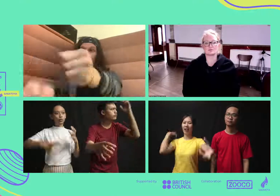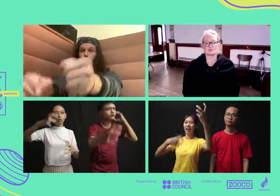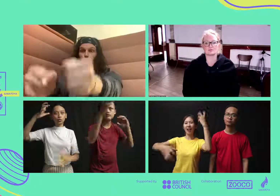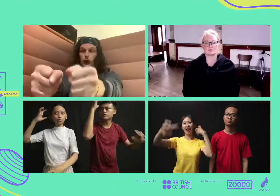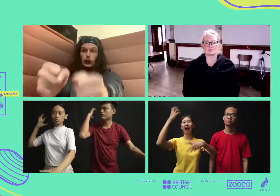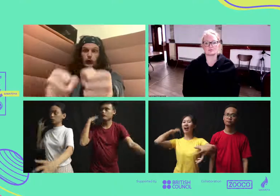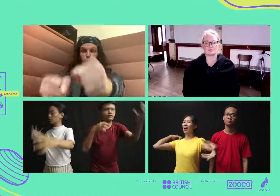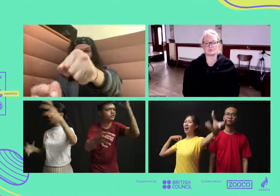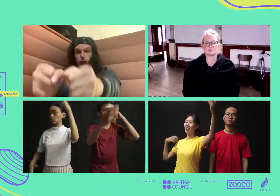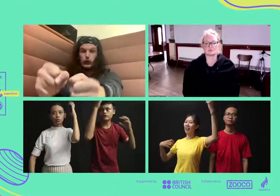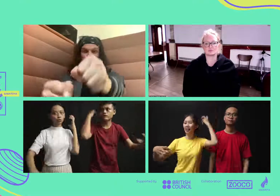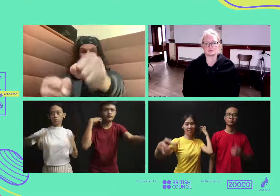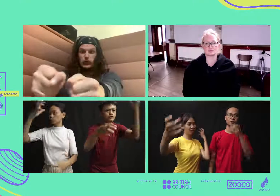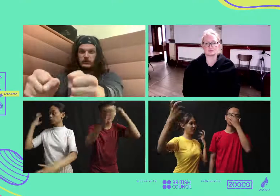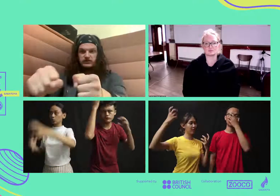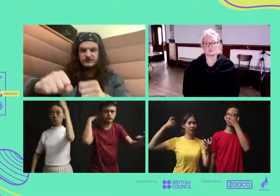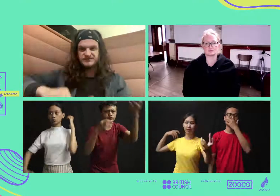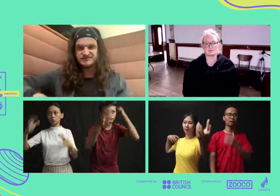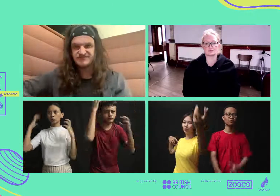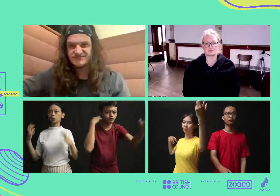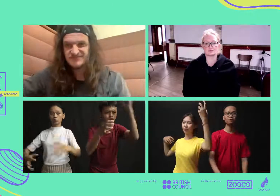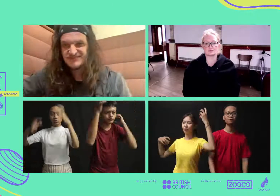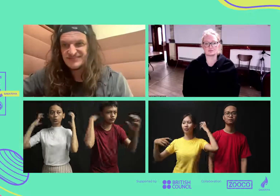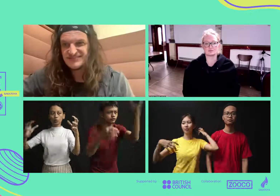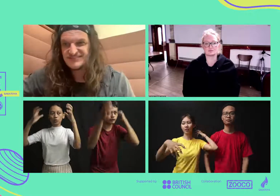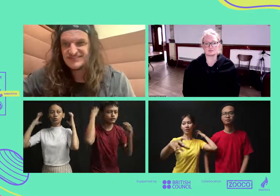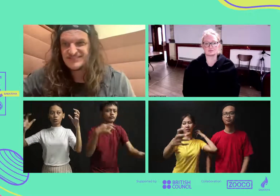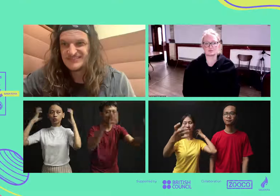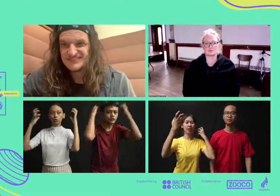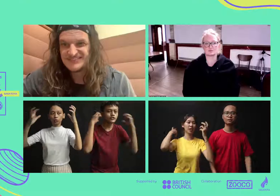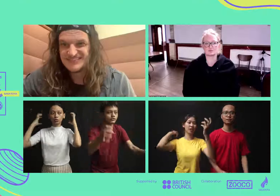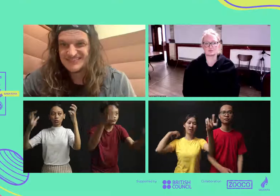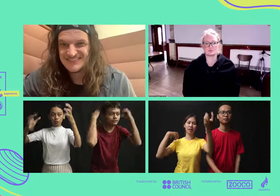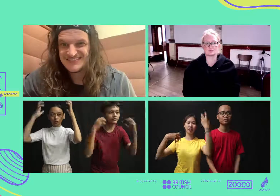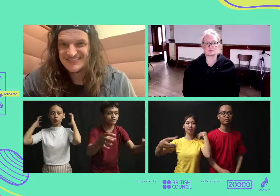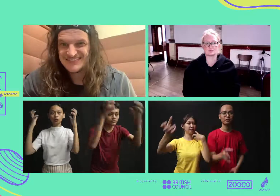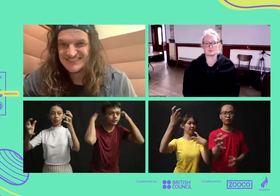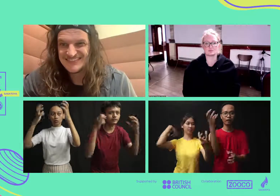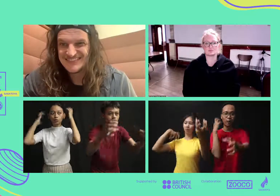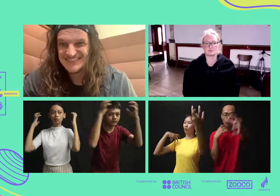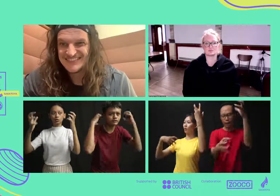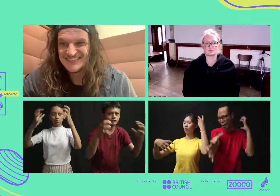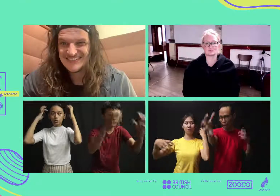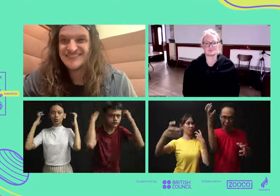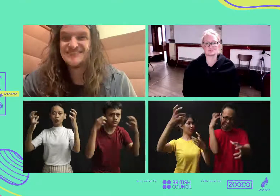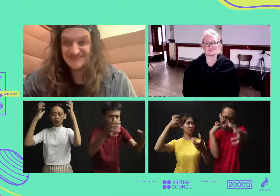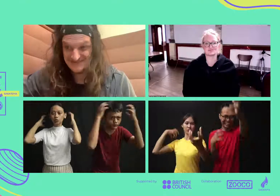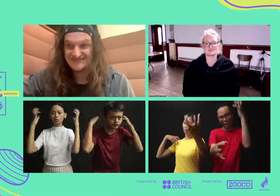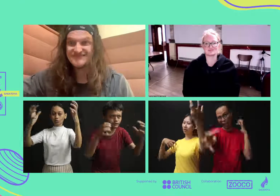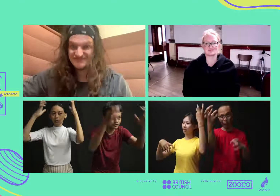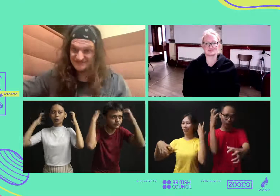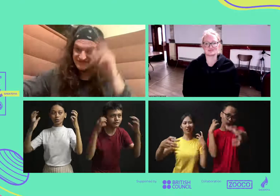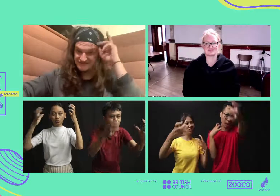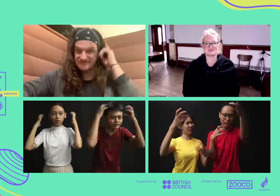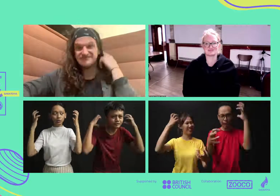and faster as you drive your spaceship through.